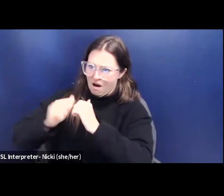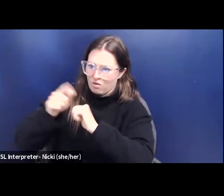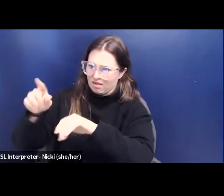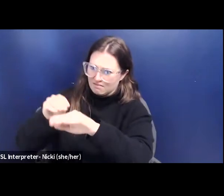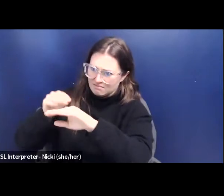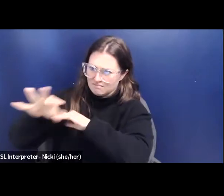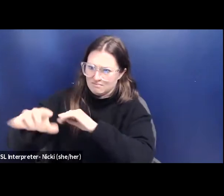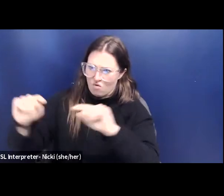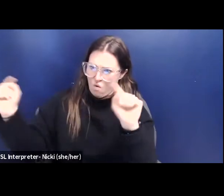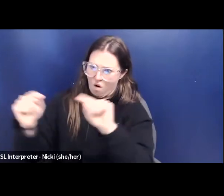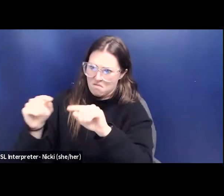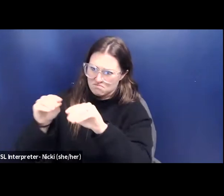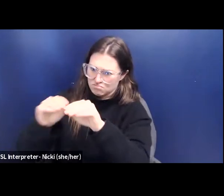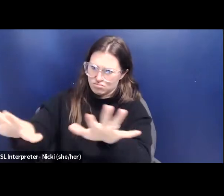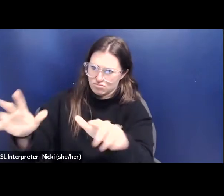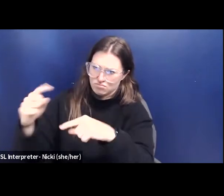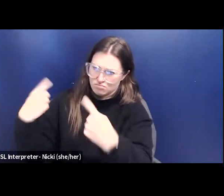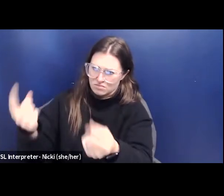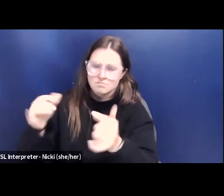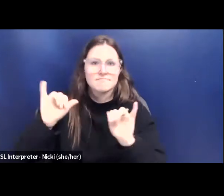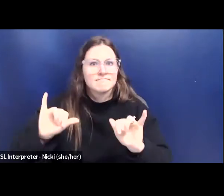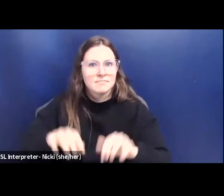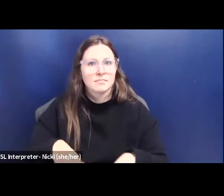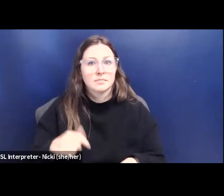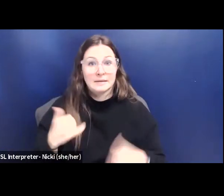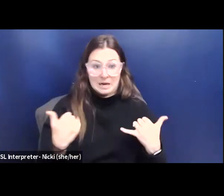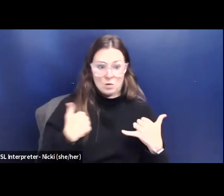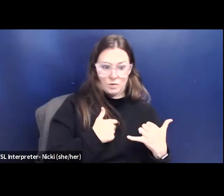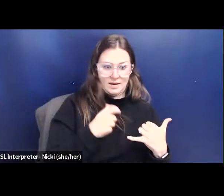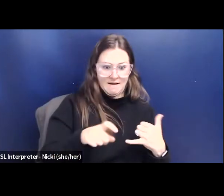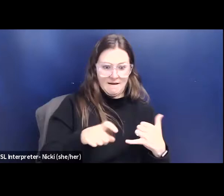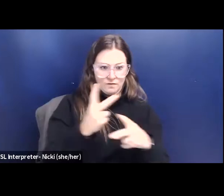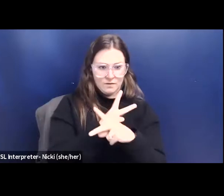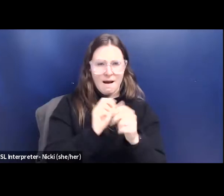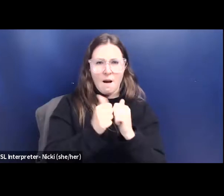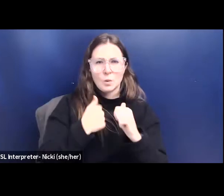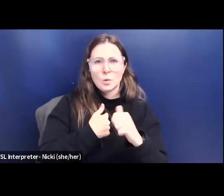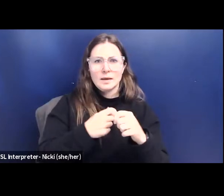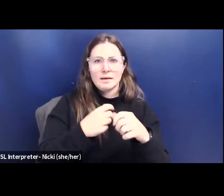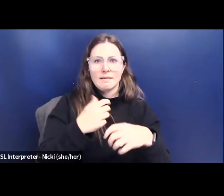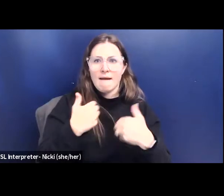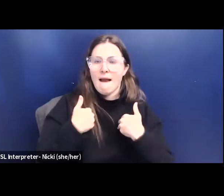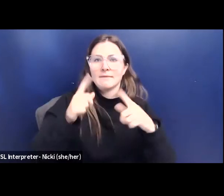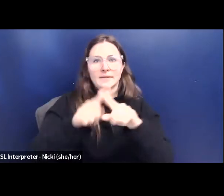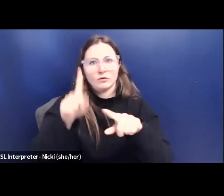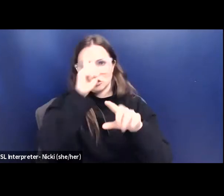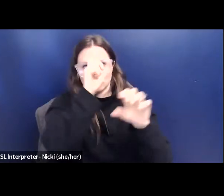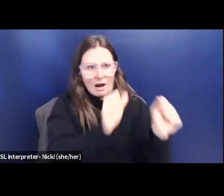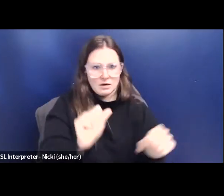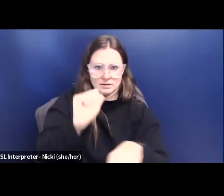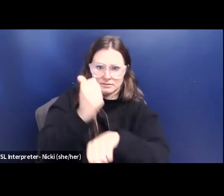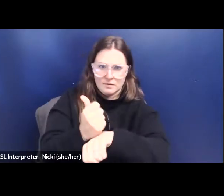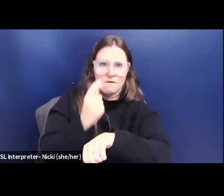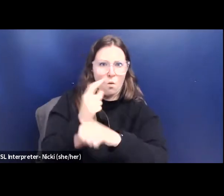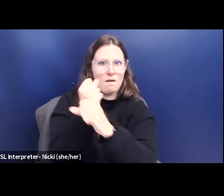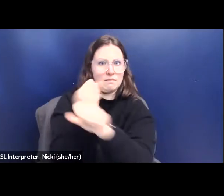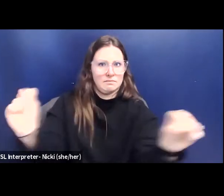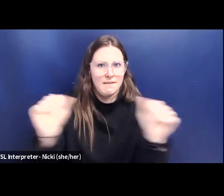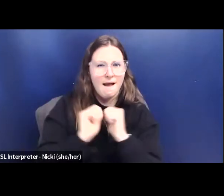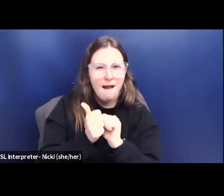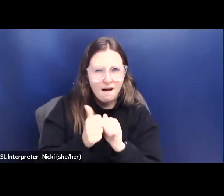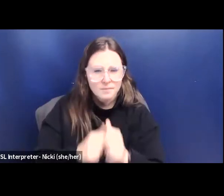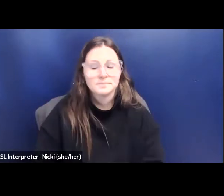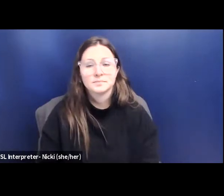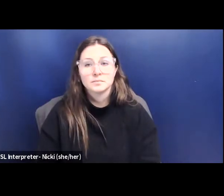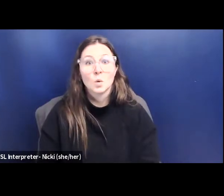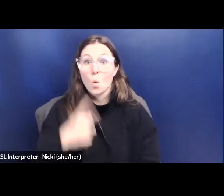power around liberatory strategy, right? And so I think one of the dangers of this moment is thinking that